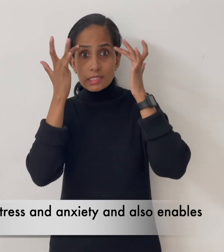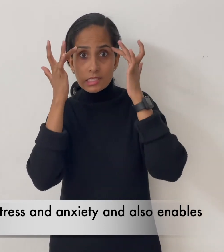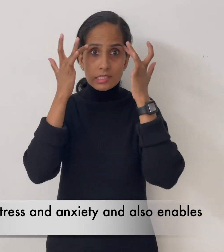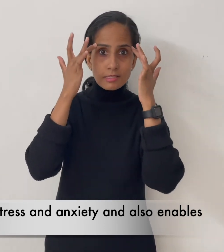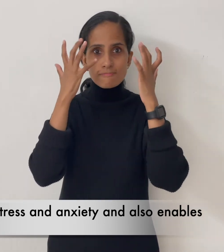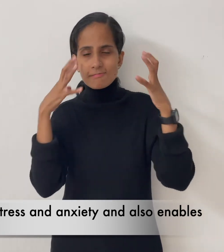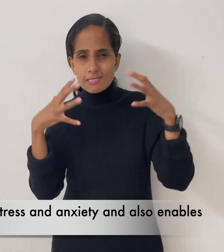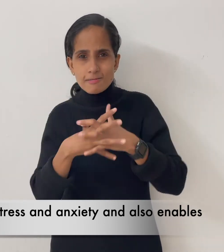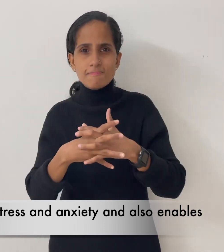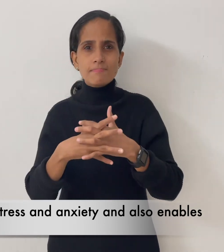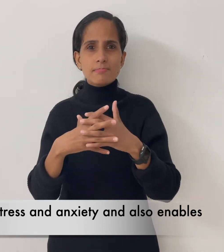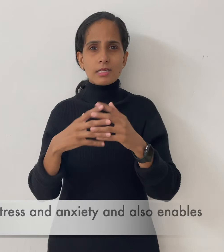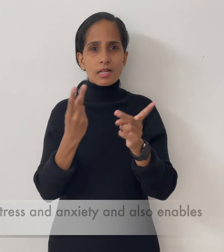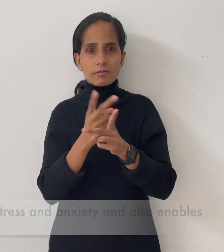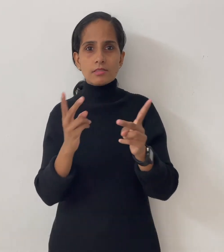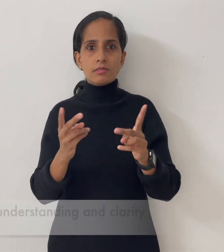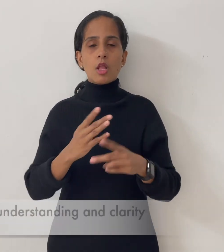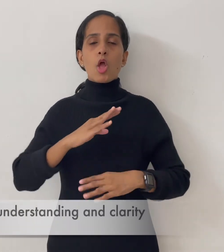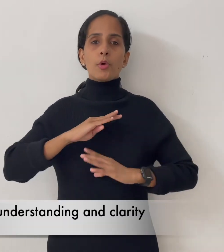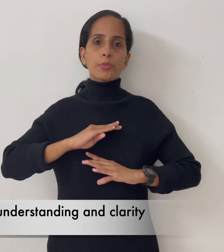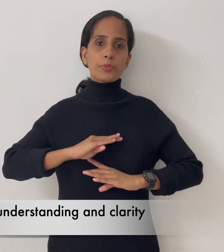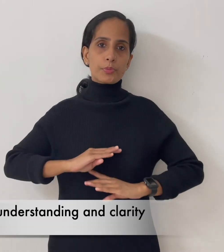better understanding and clarity.